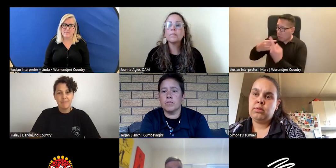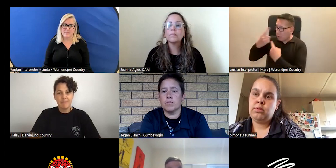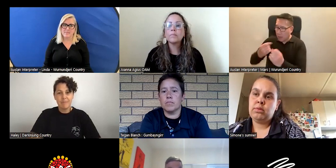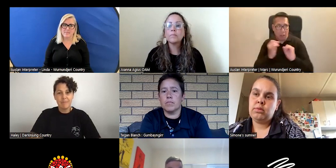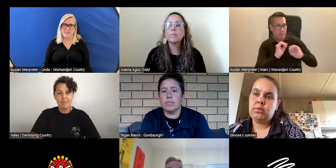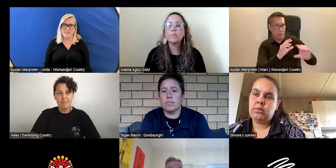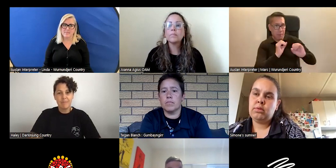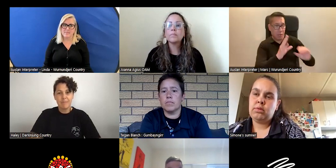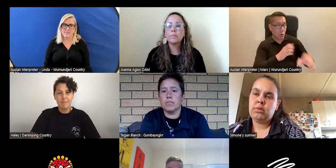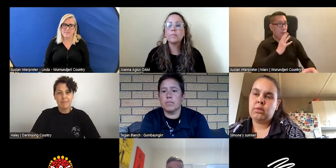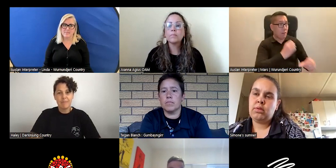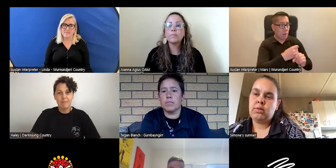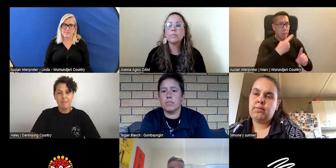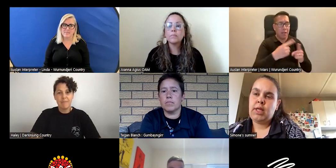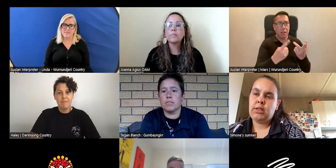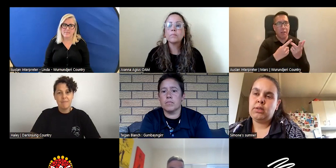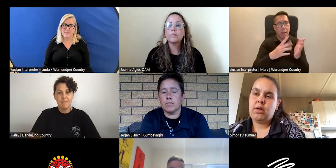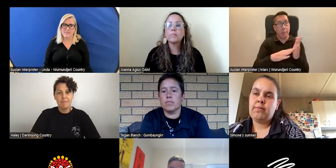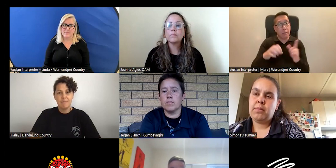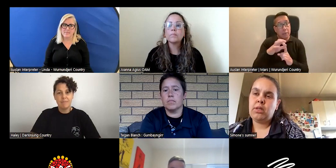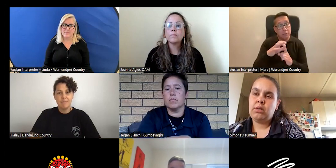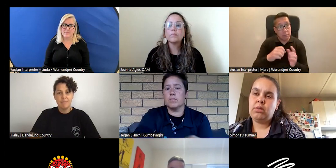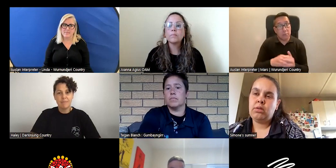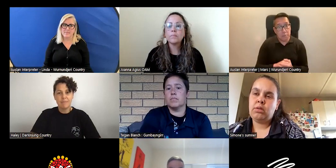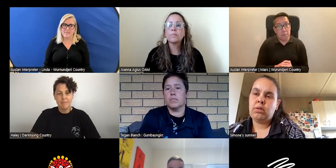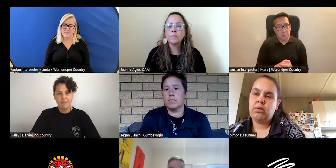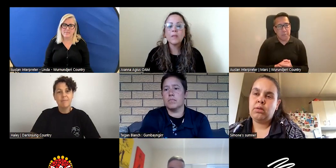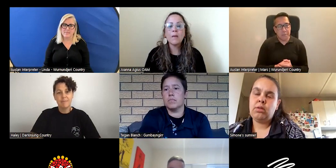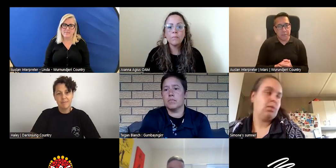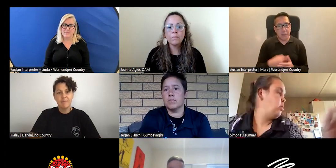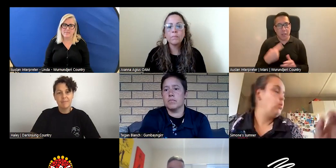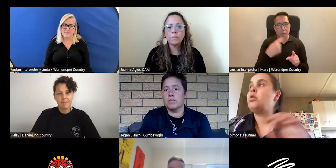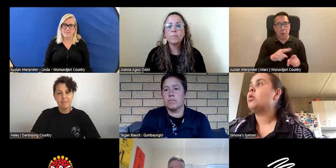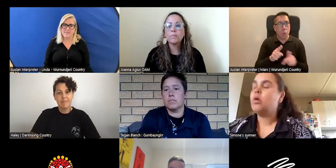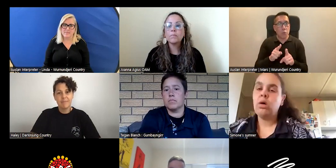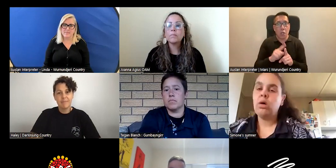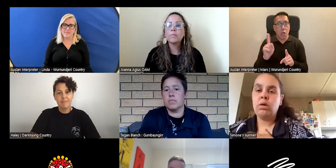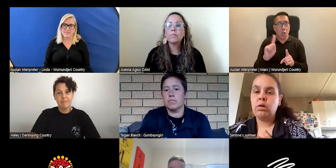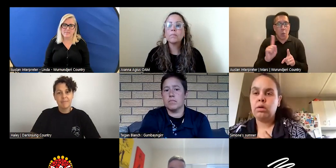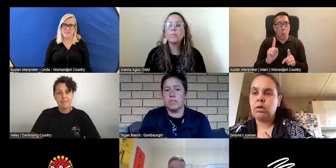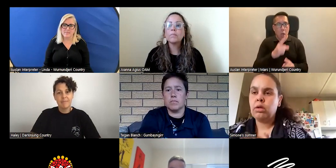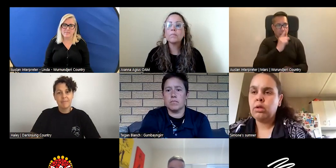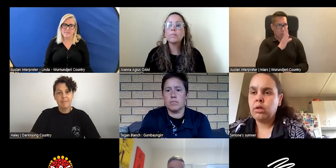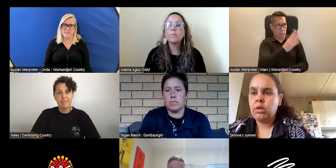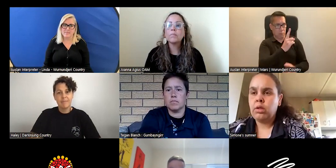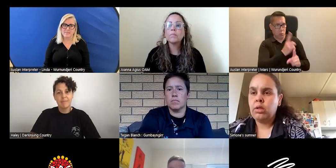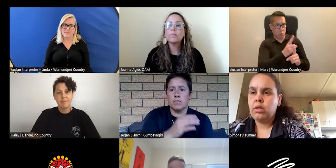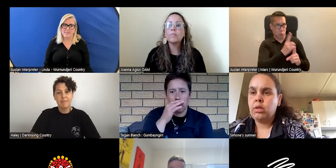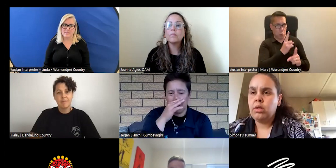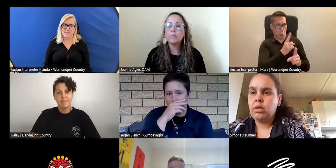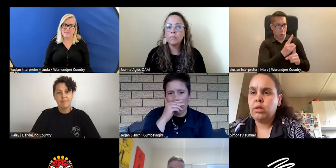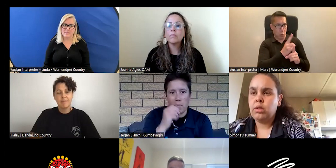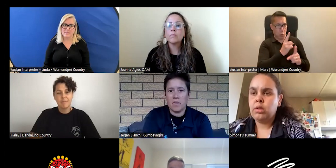and to members of parliament. Also, I can cut through and speak very directly with the public